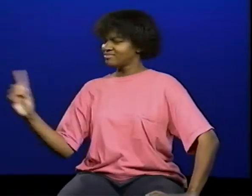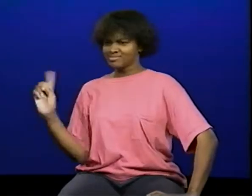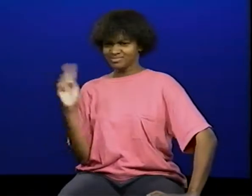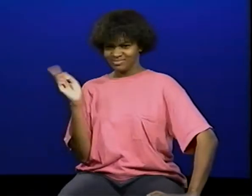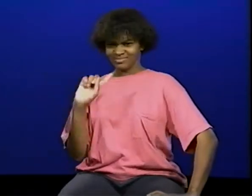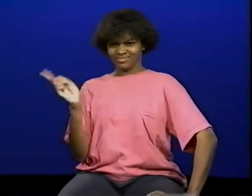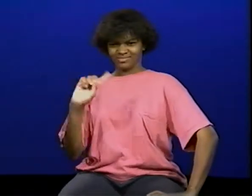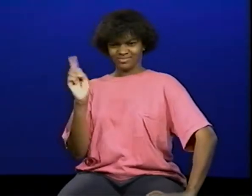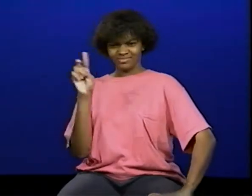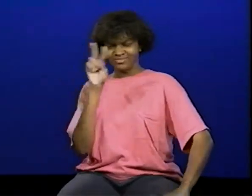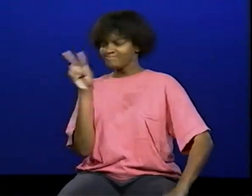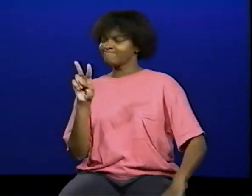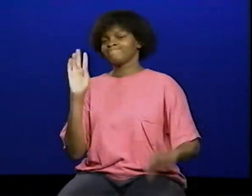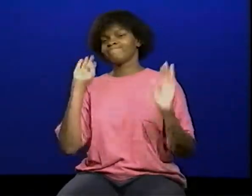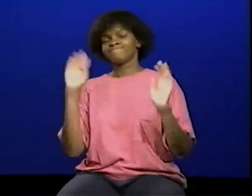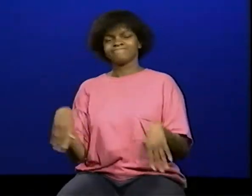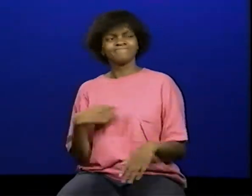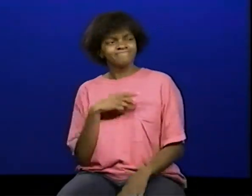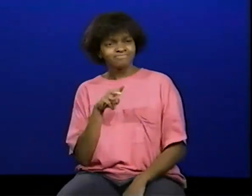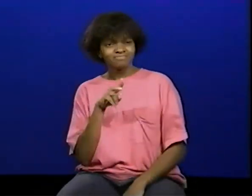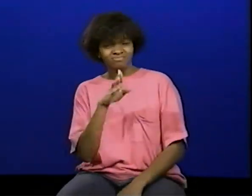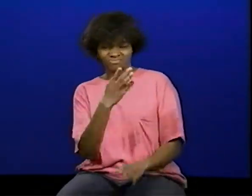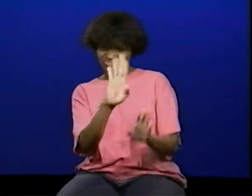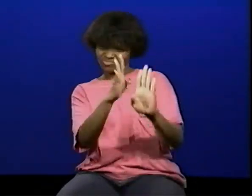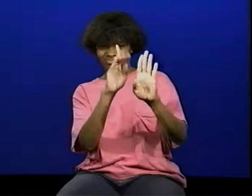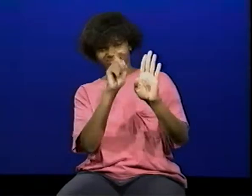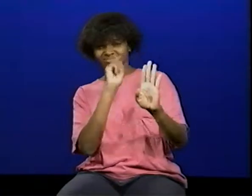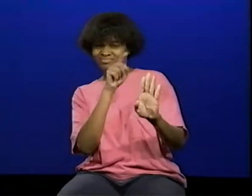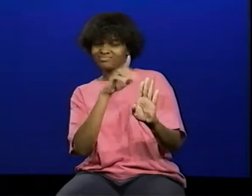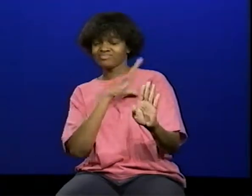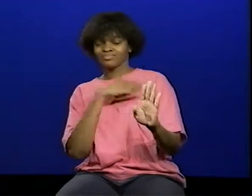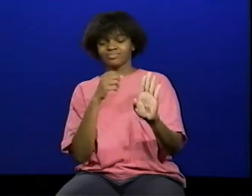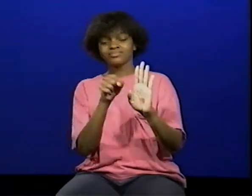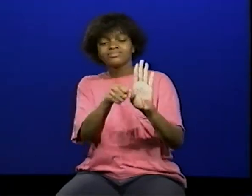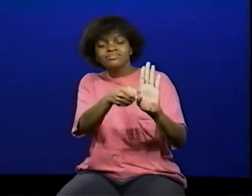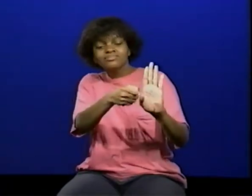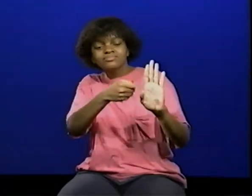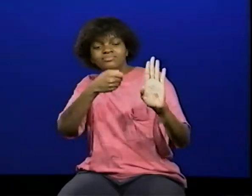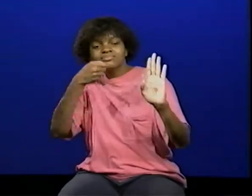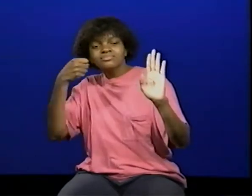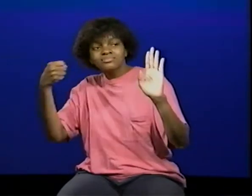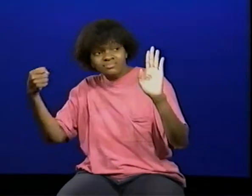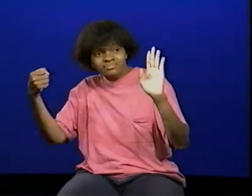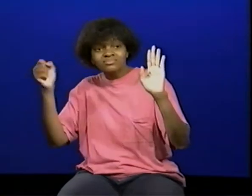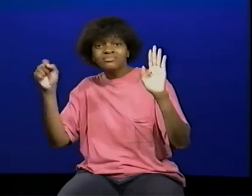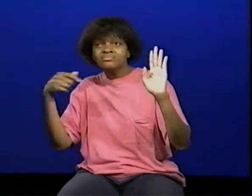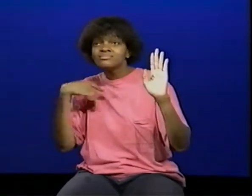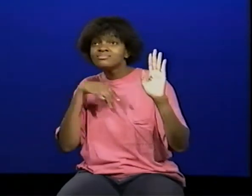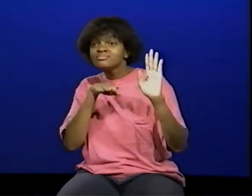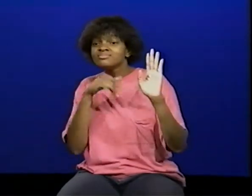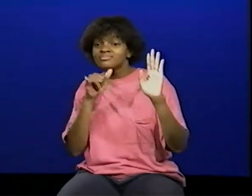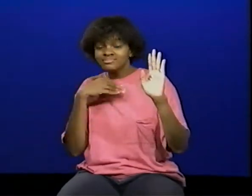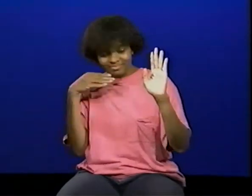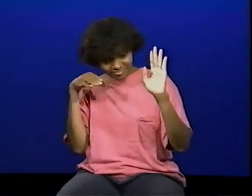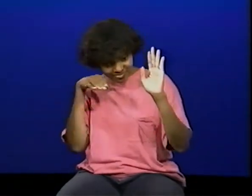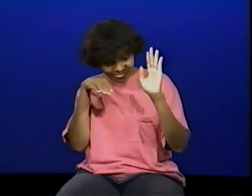no room numbers, nothing, and I couldn't figure out exactly where I was supposed to go. So right in front of me, there was a door. I went